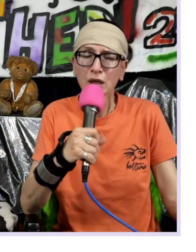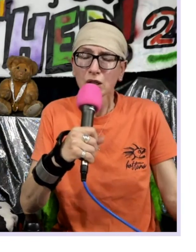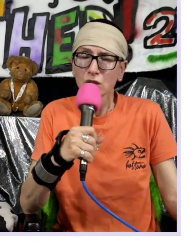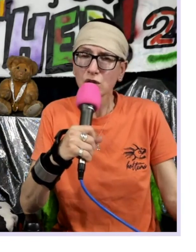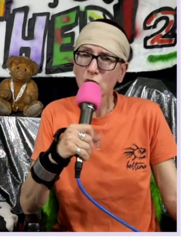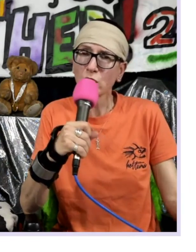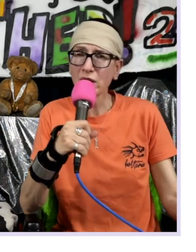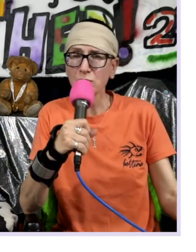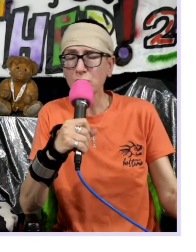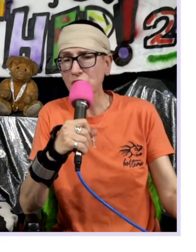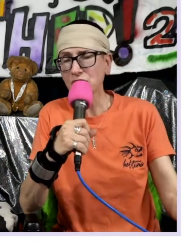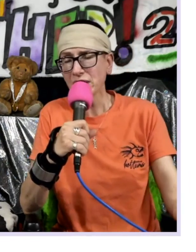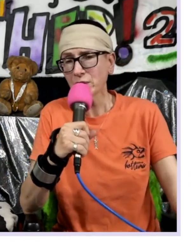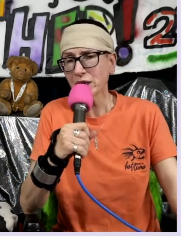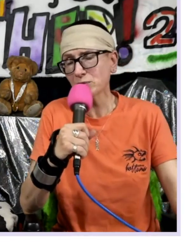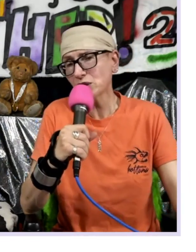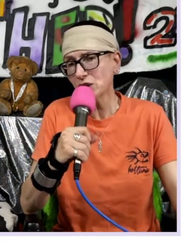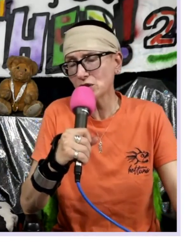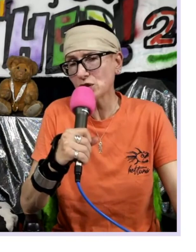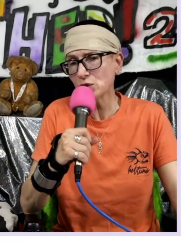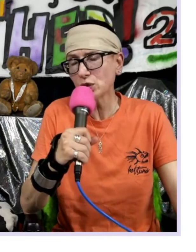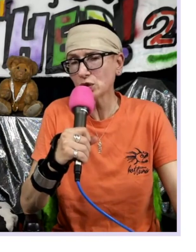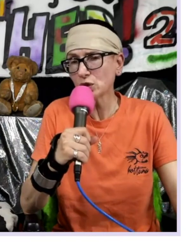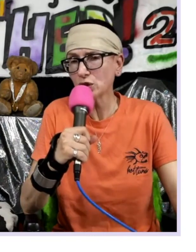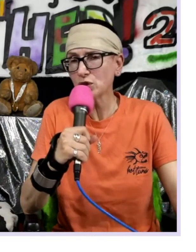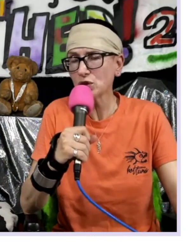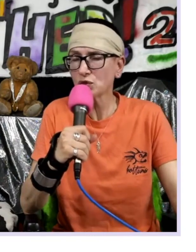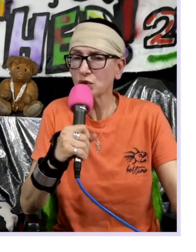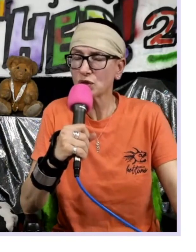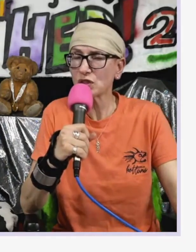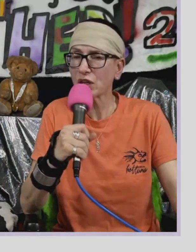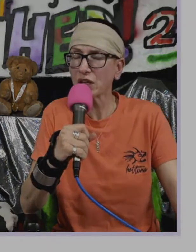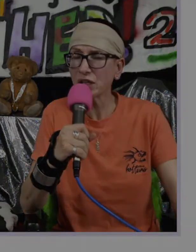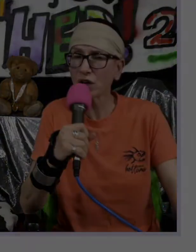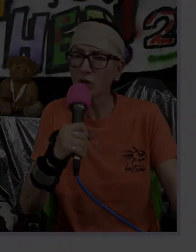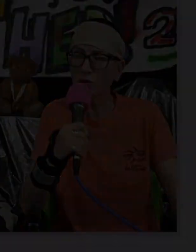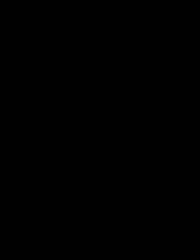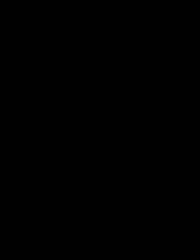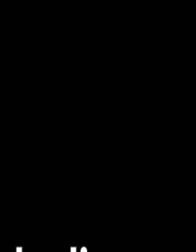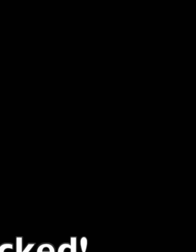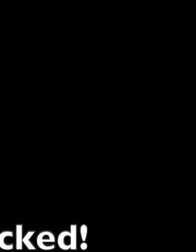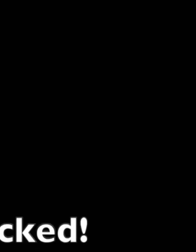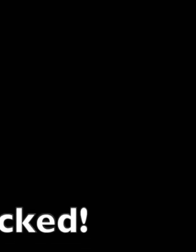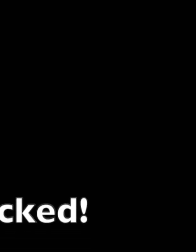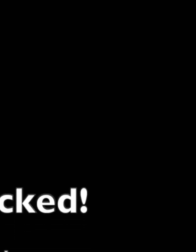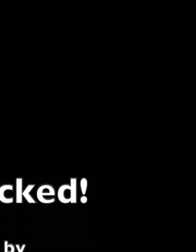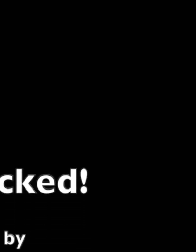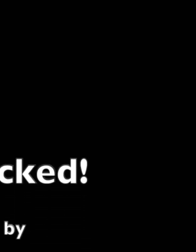So that brings our update to a conclusion for today. I'm going to